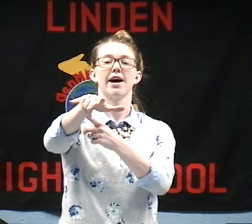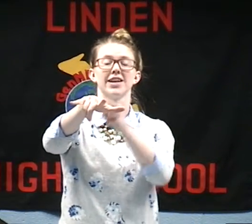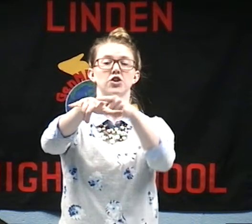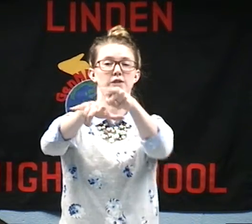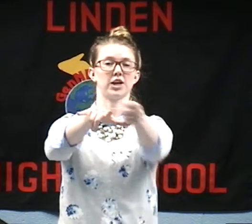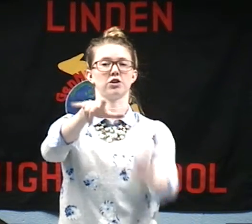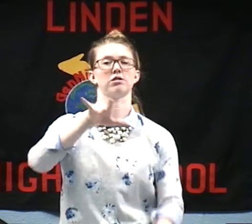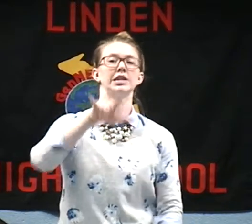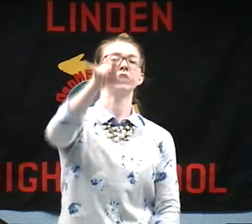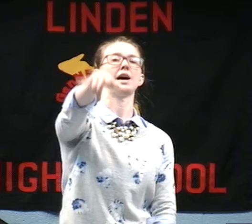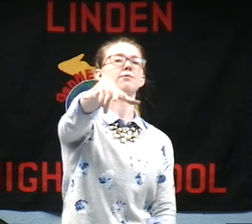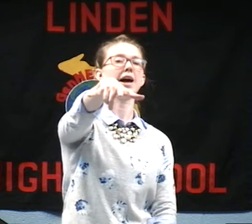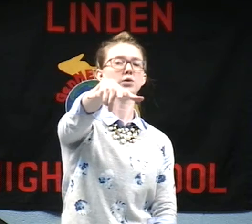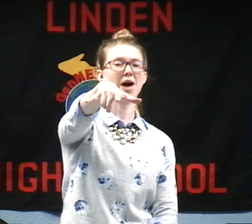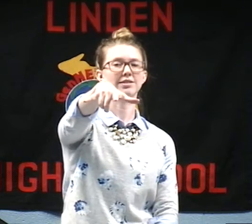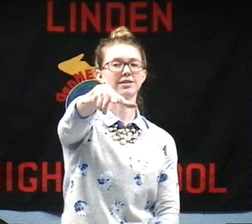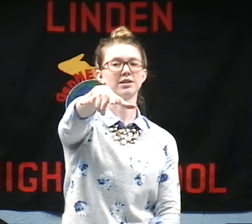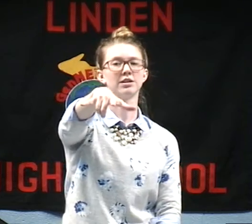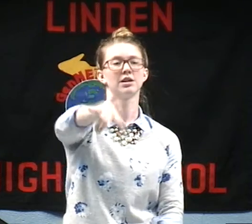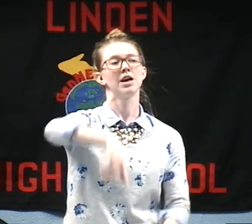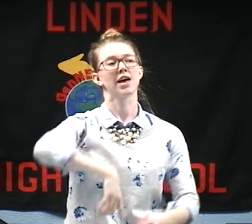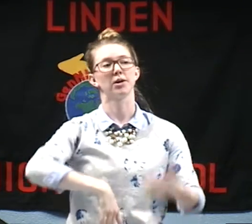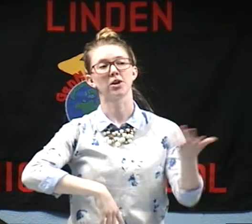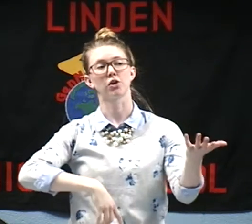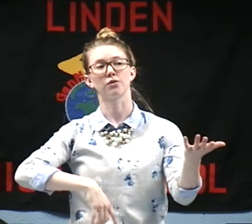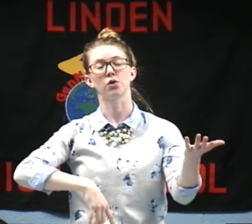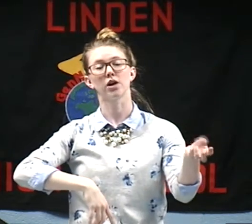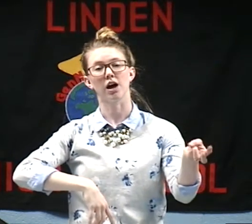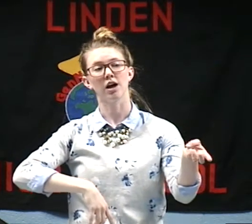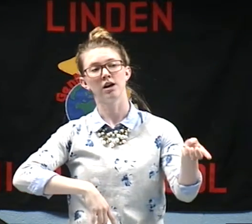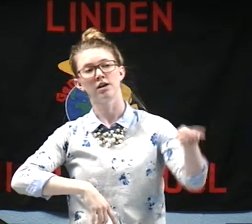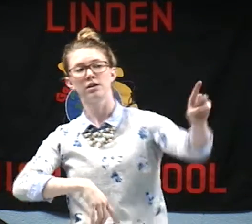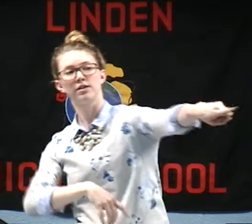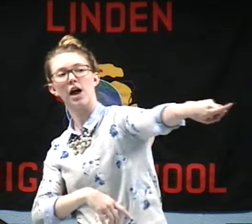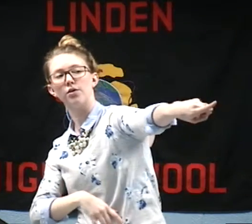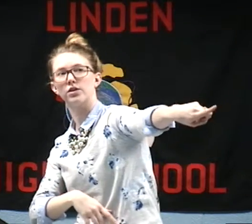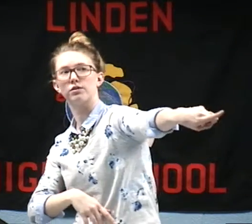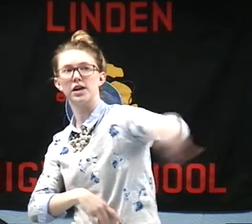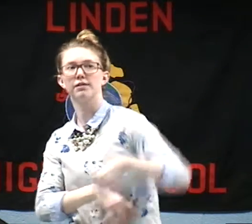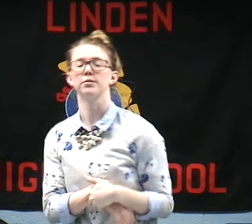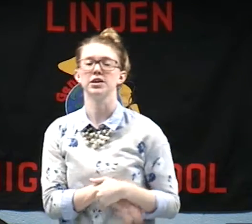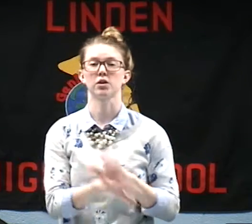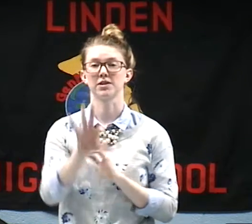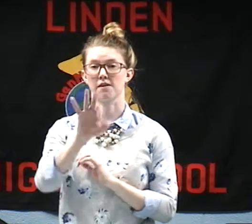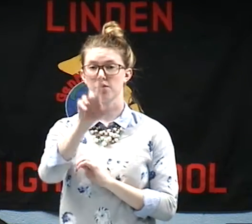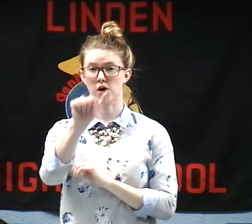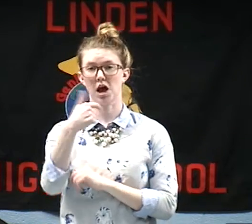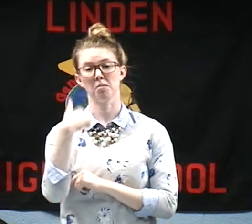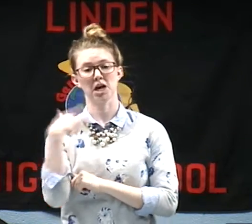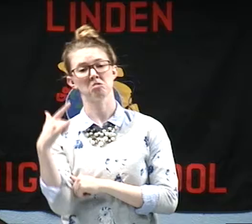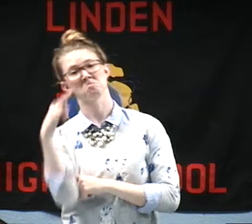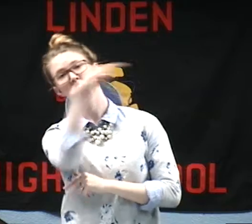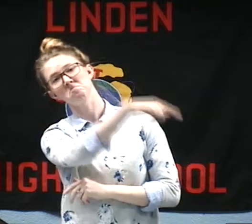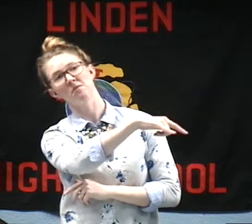that's directional. I'm flying west. If I'm going to go to Florida, south is over there for me. So I'm going to say Florida, me, fly